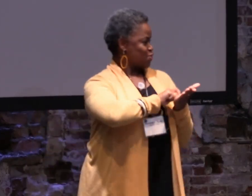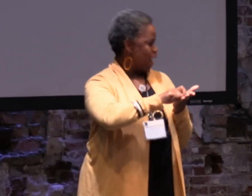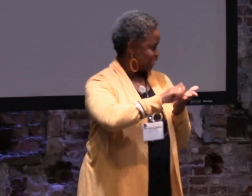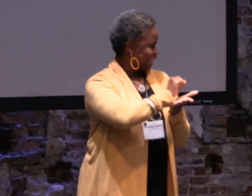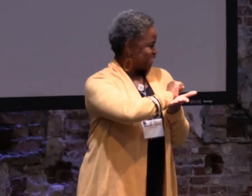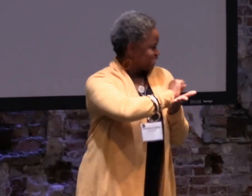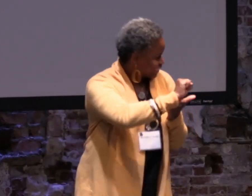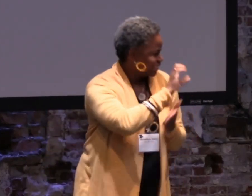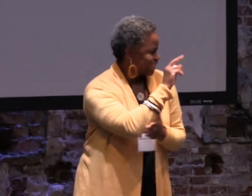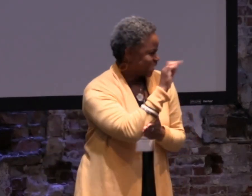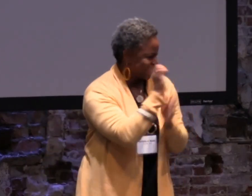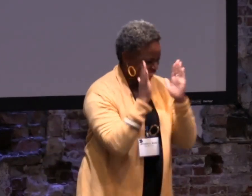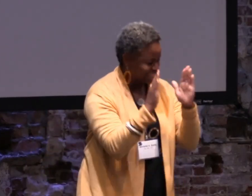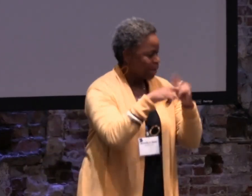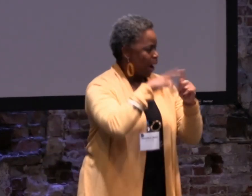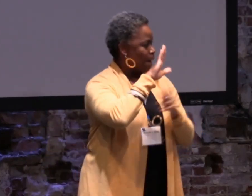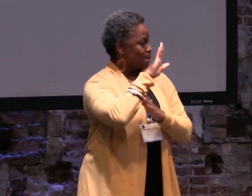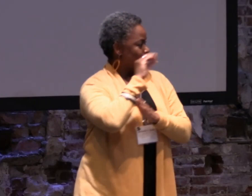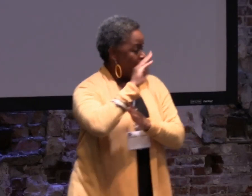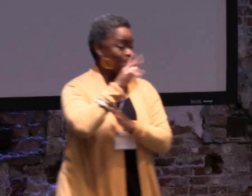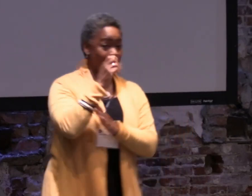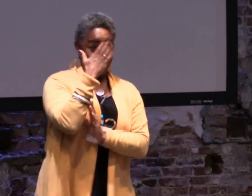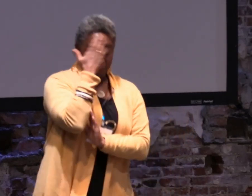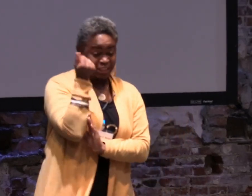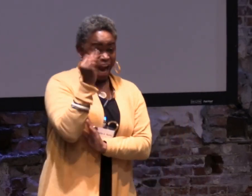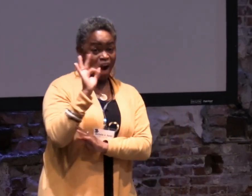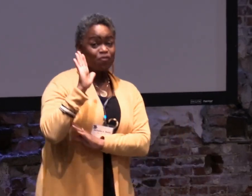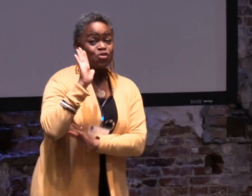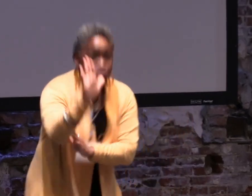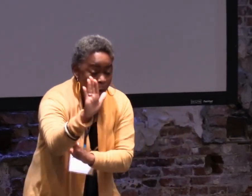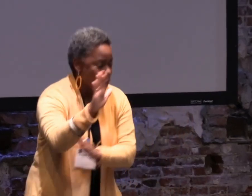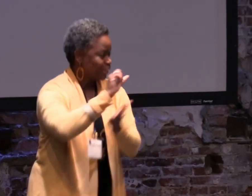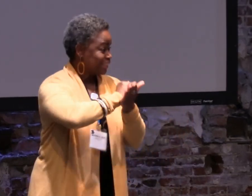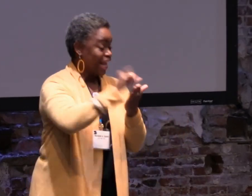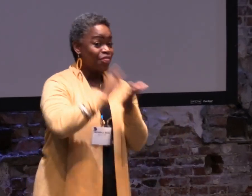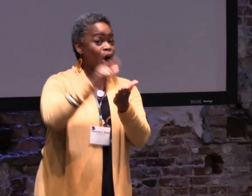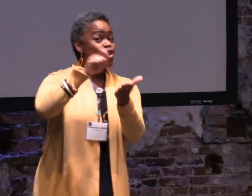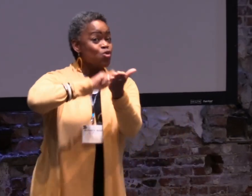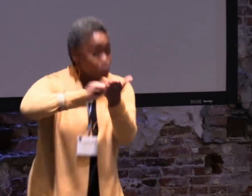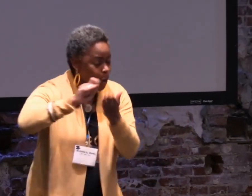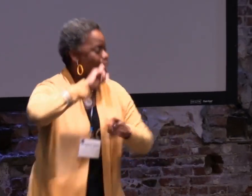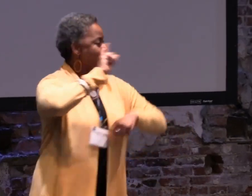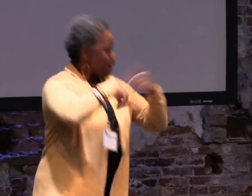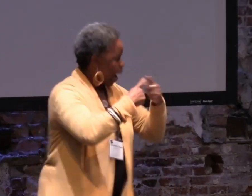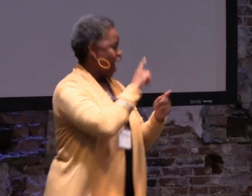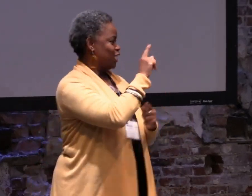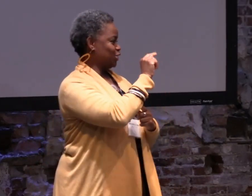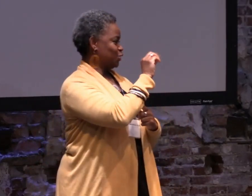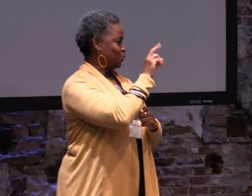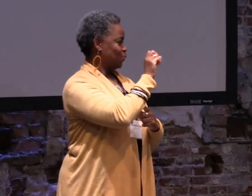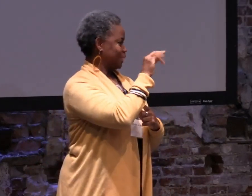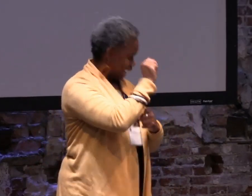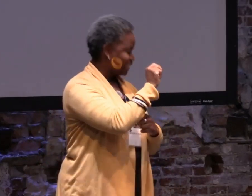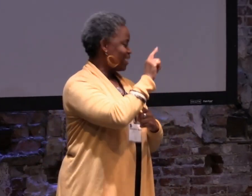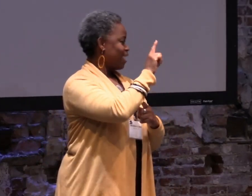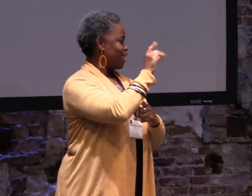And I've told the individuals who have inspired me, in fact, the playwright who I just mentioned earlier, I'd met and I'd mentioned that she